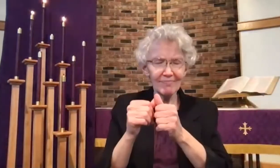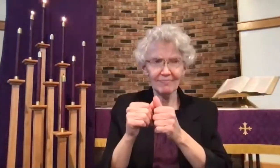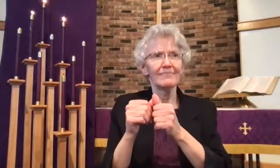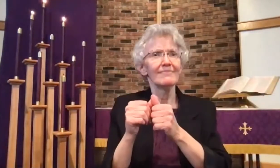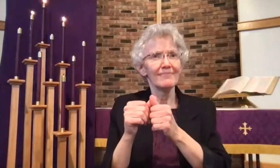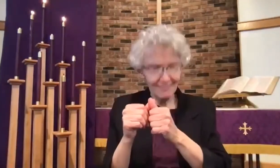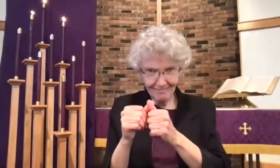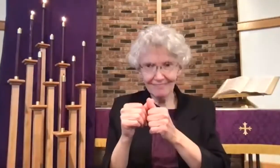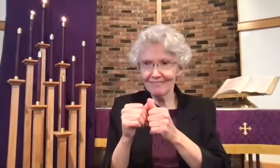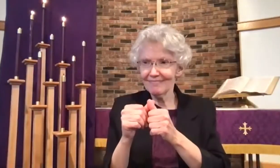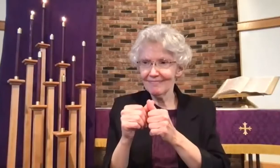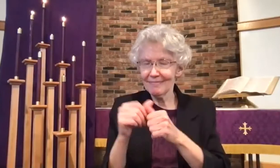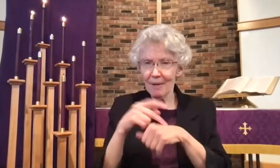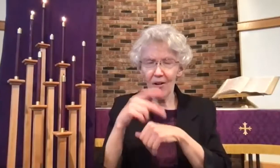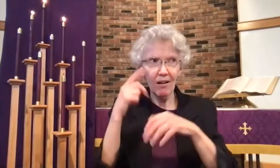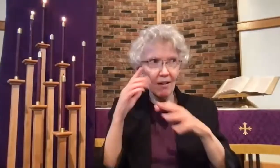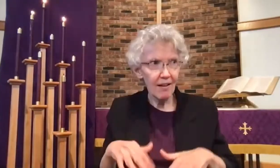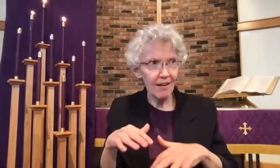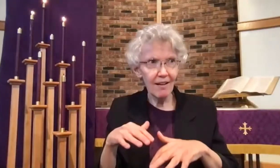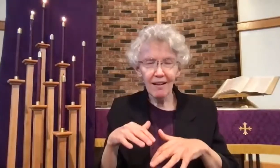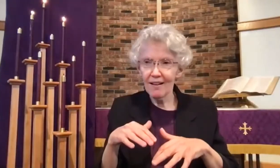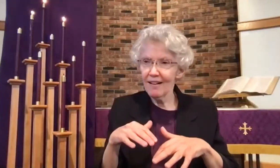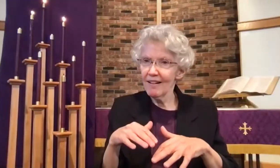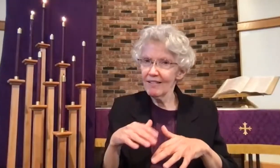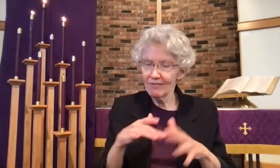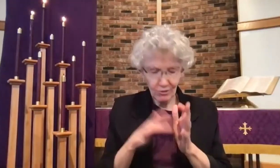loved him and had asked him to carry on the mission.